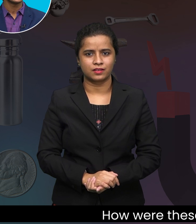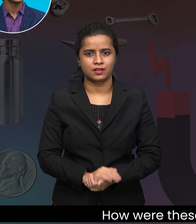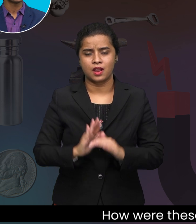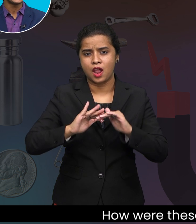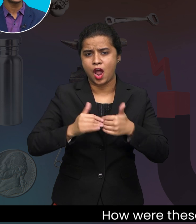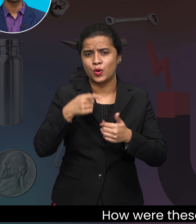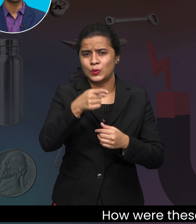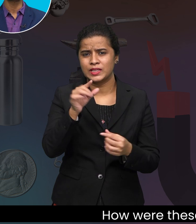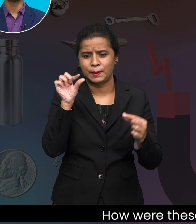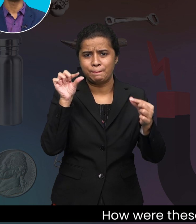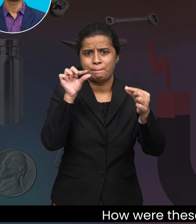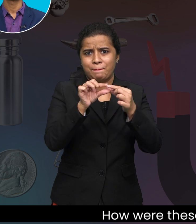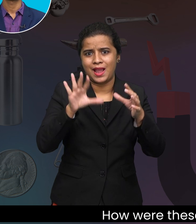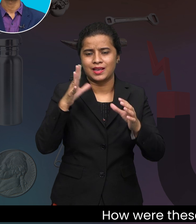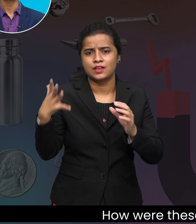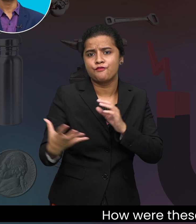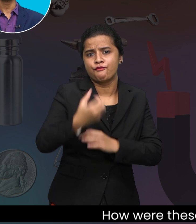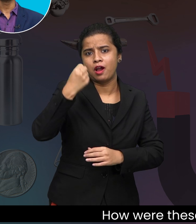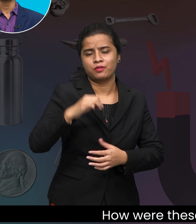How were these magnets discovered?